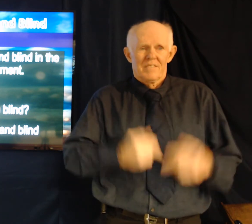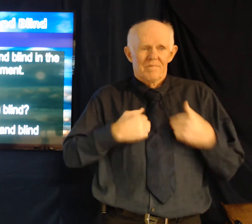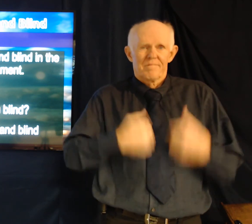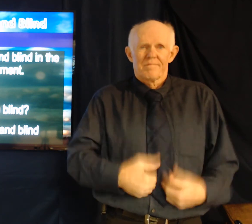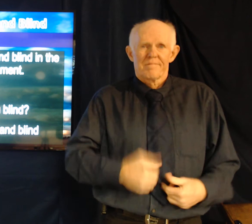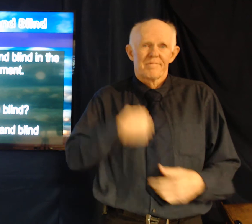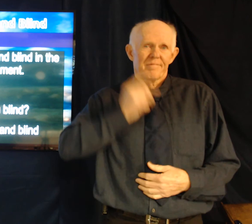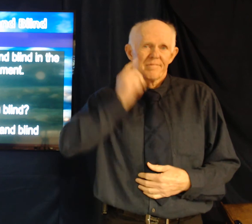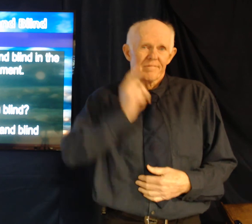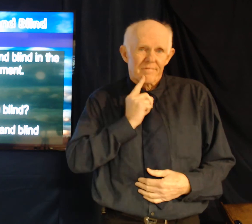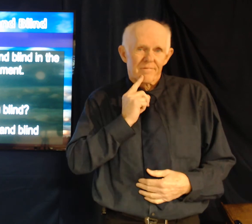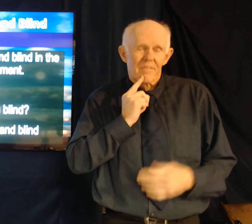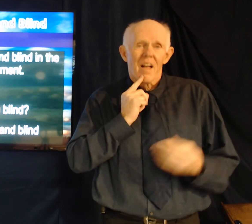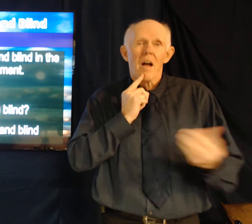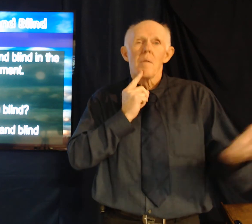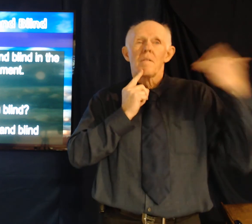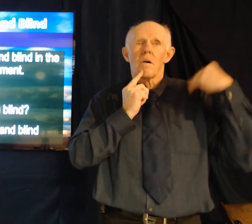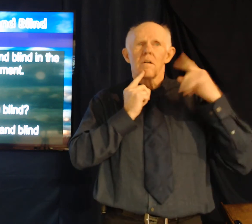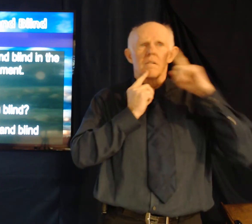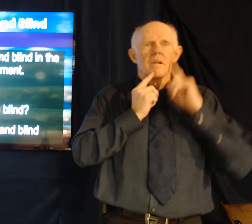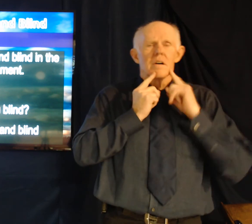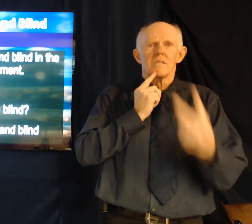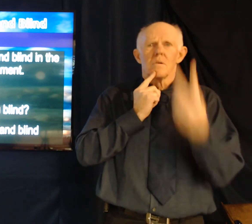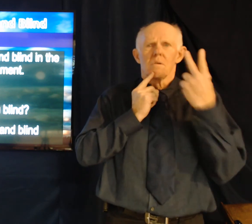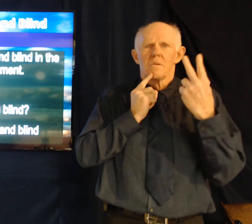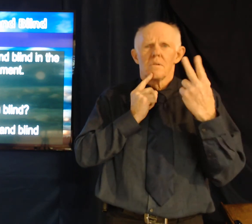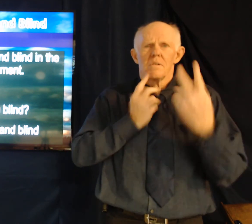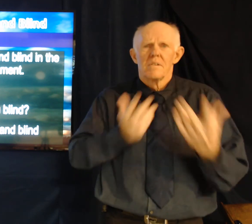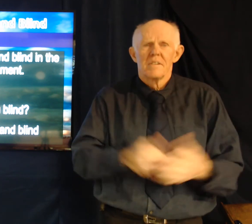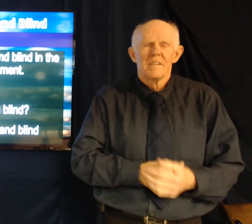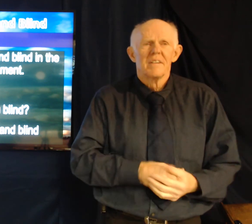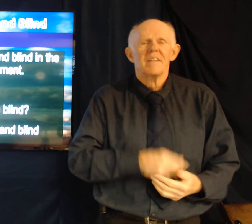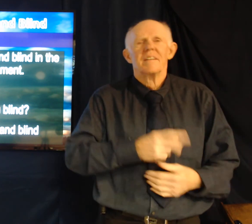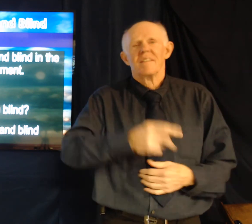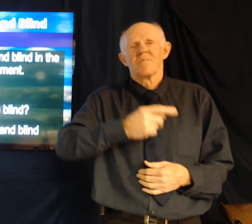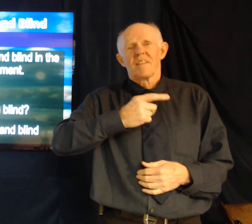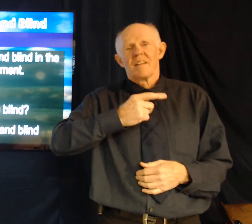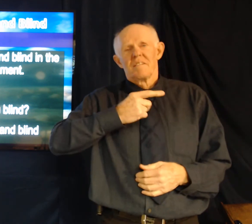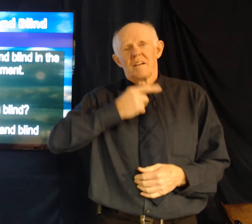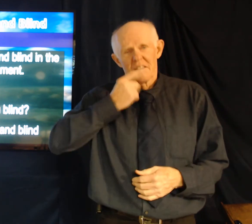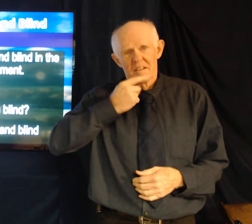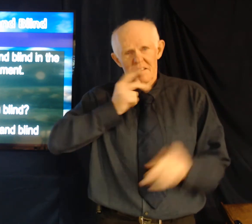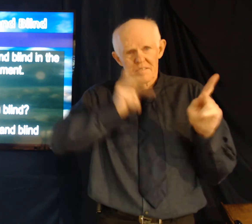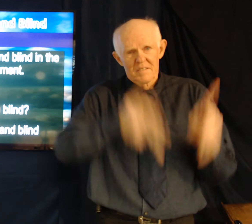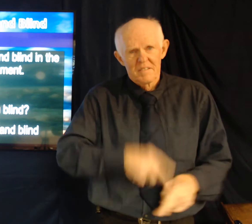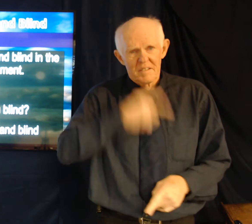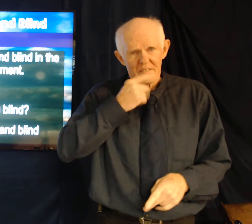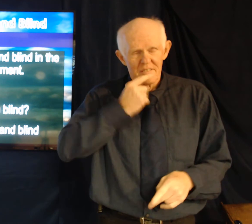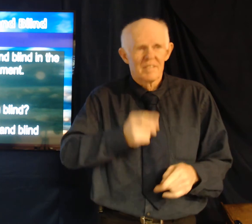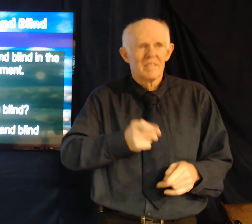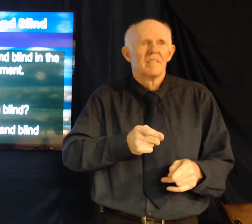physically deaf, a hearing person